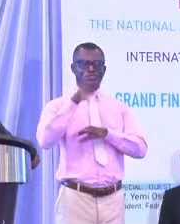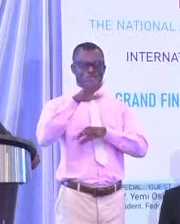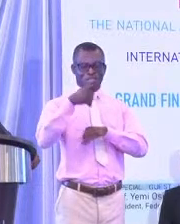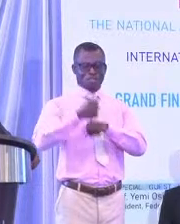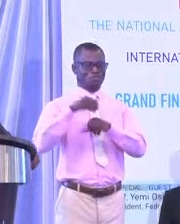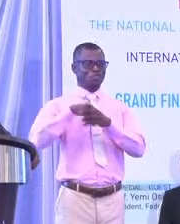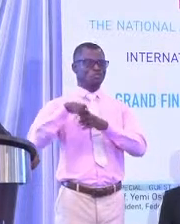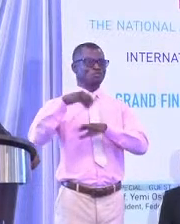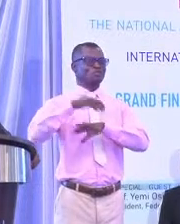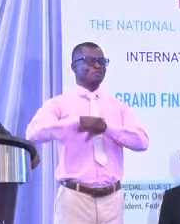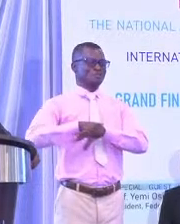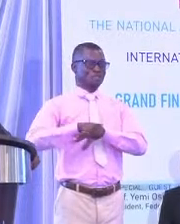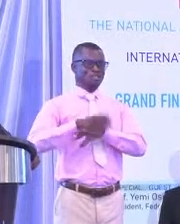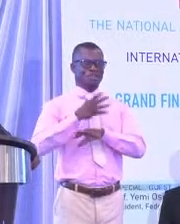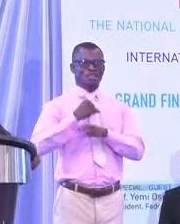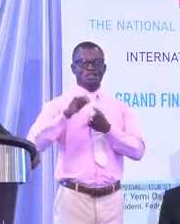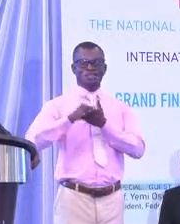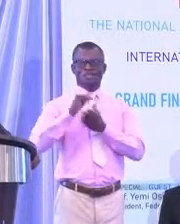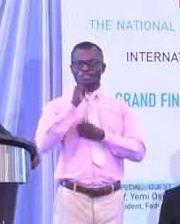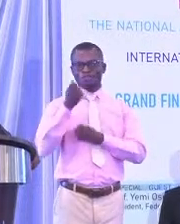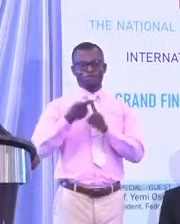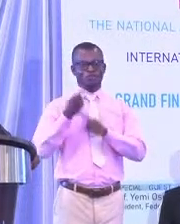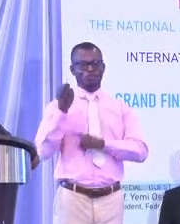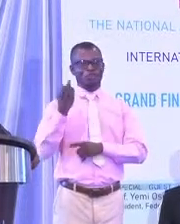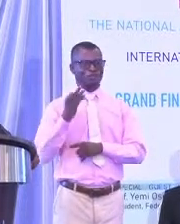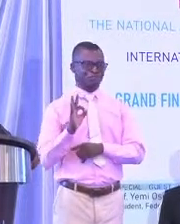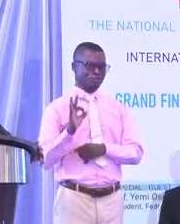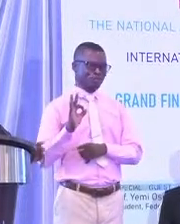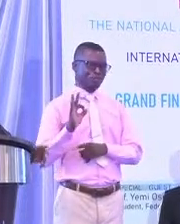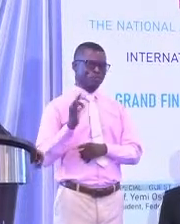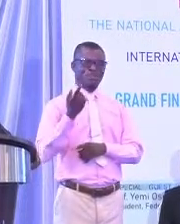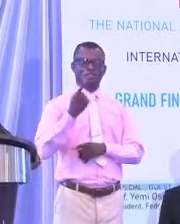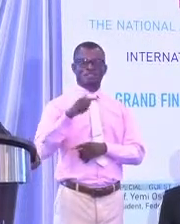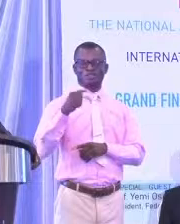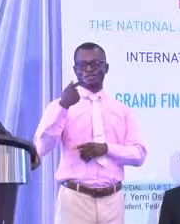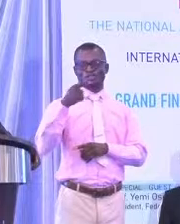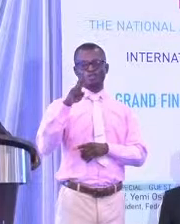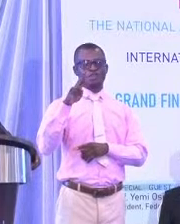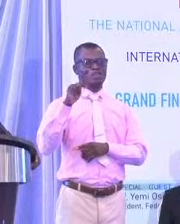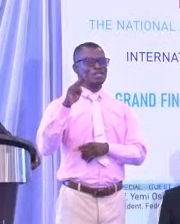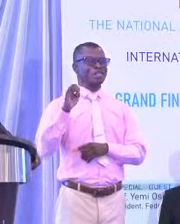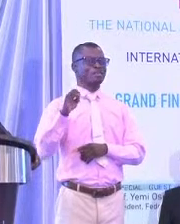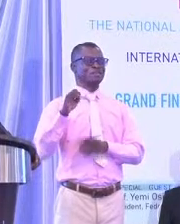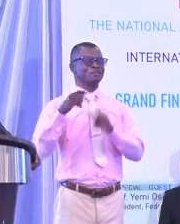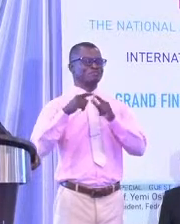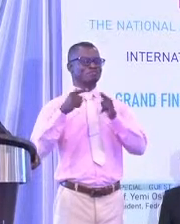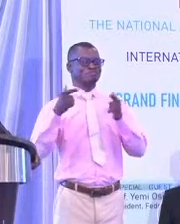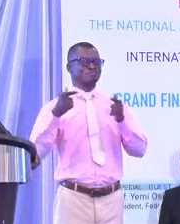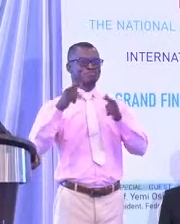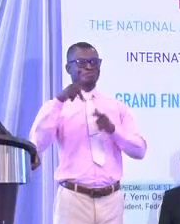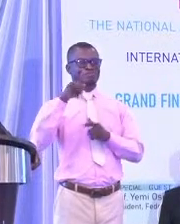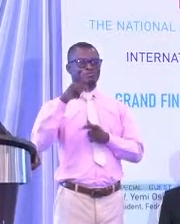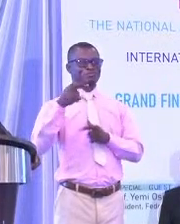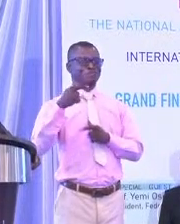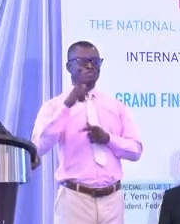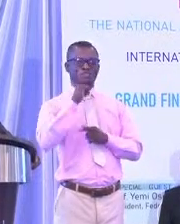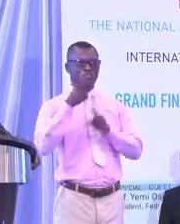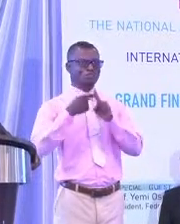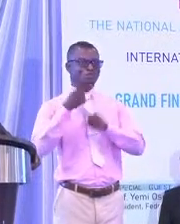and French fries were not invented in France. The guinea pig is neither a pig, nor is it from